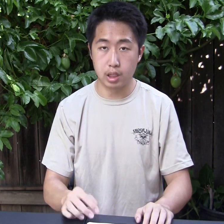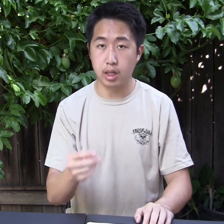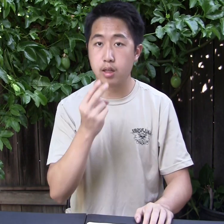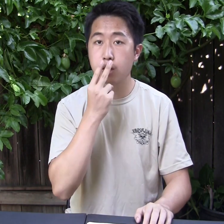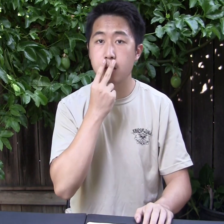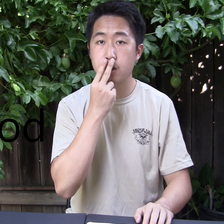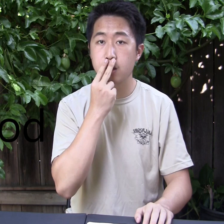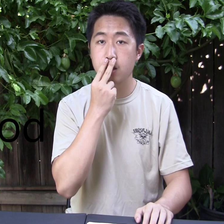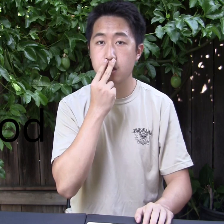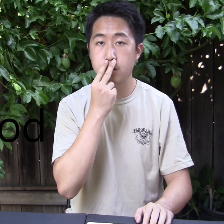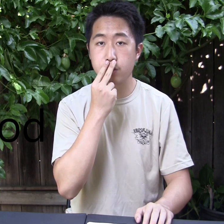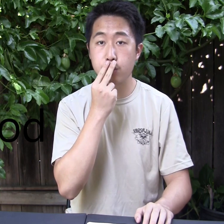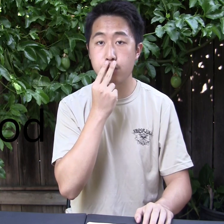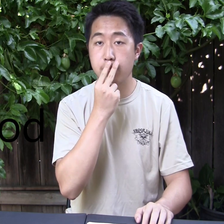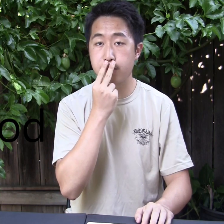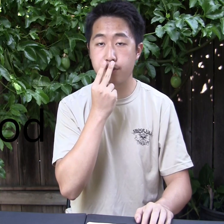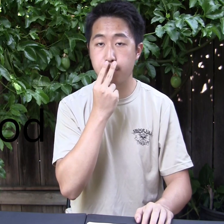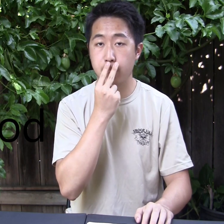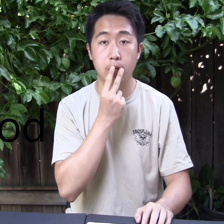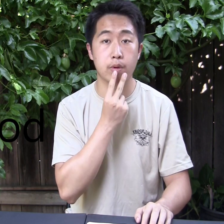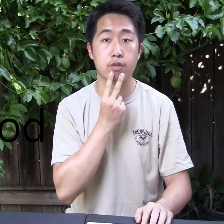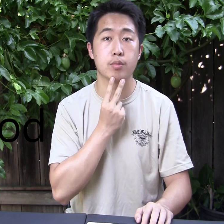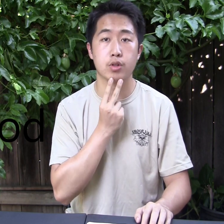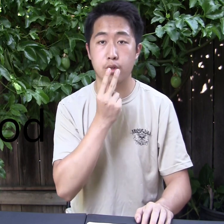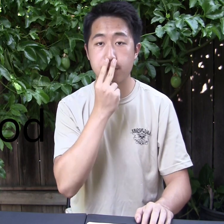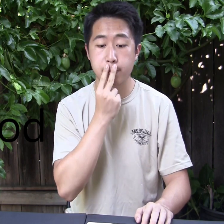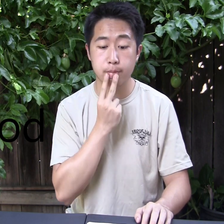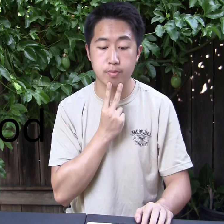Blood, 2 streams of blood coming from your nose.